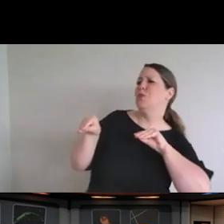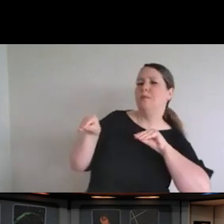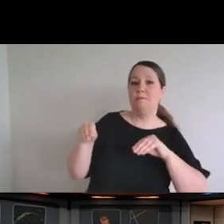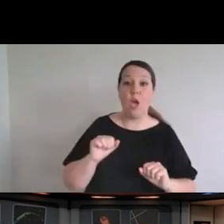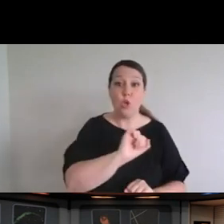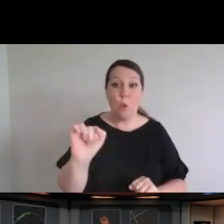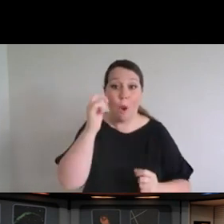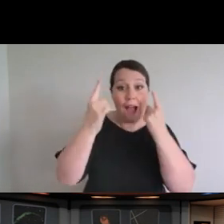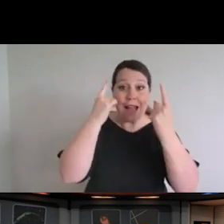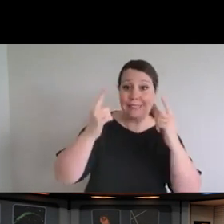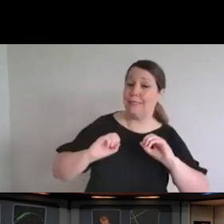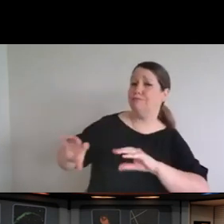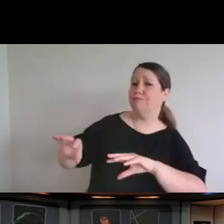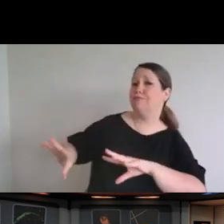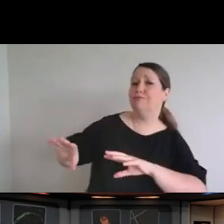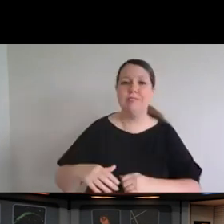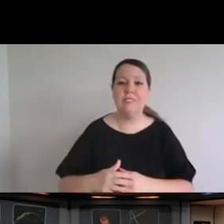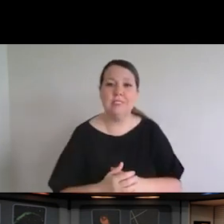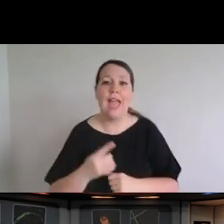on the homepage. The website is